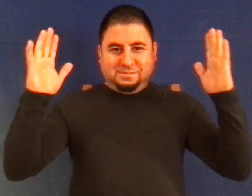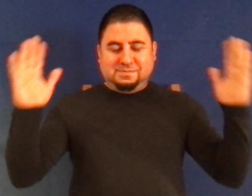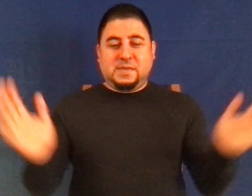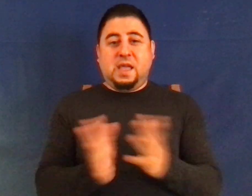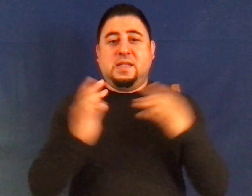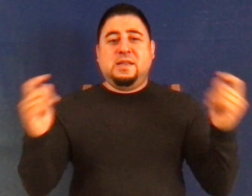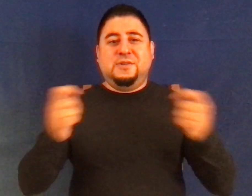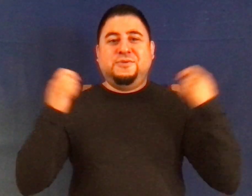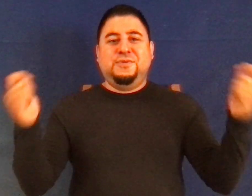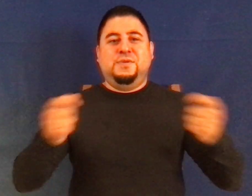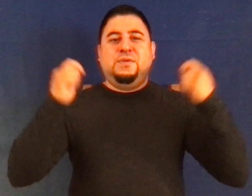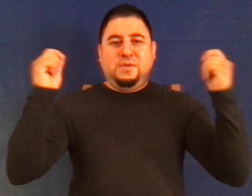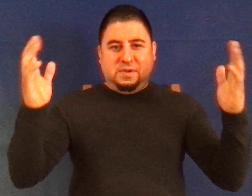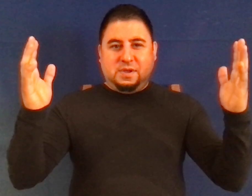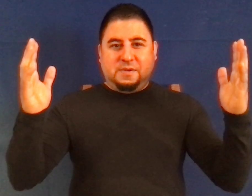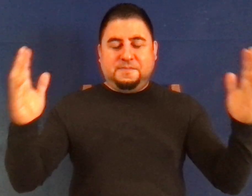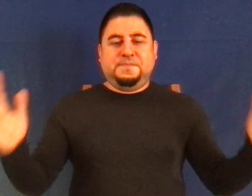Alleluia, alleluia,